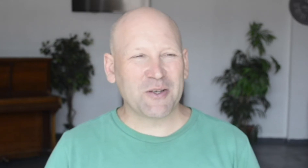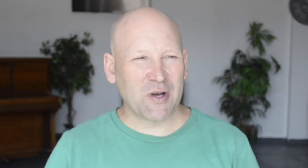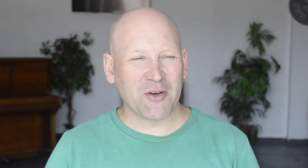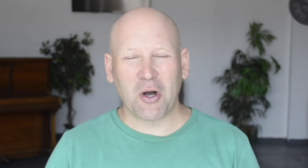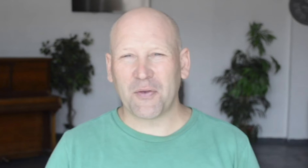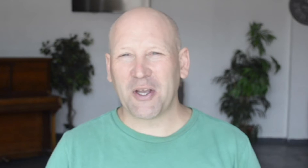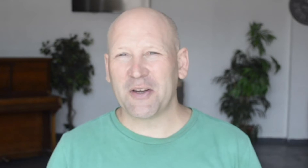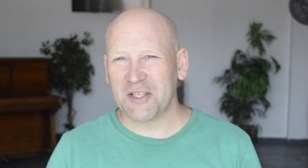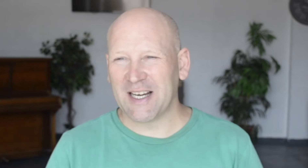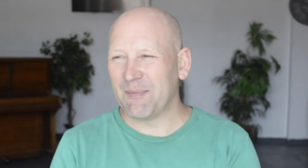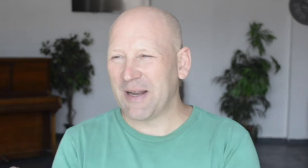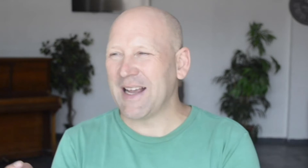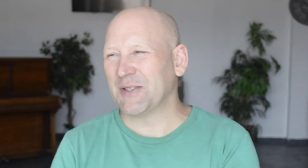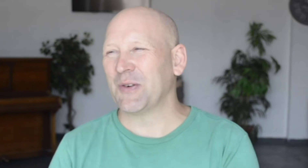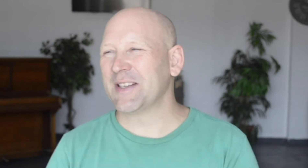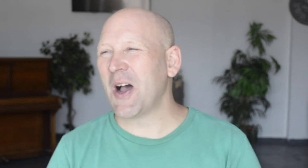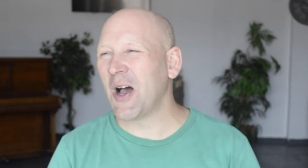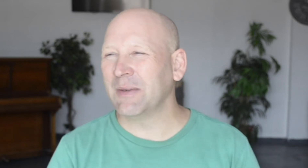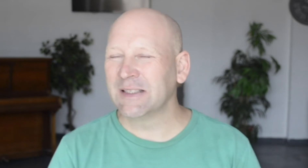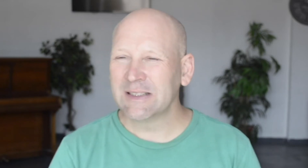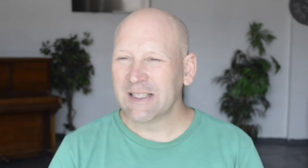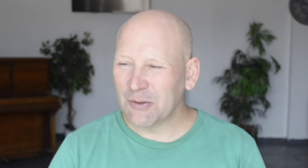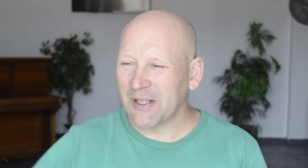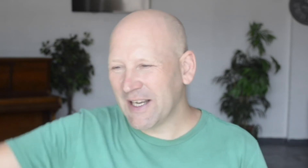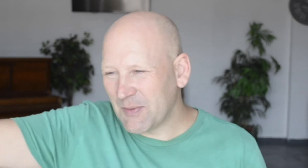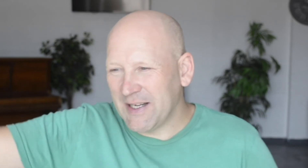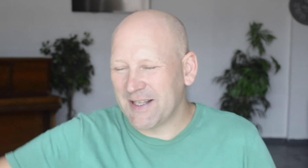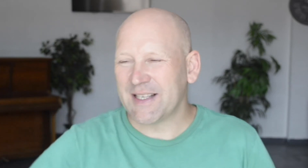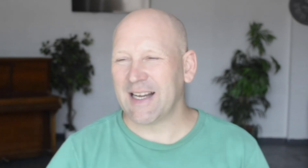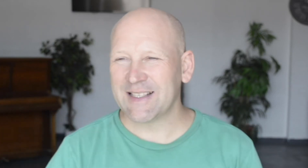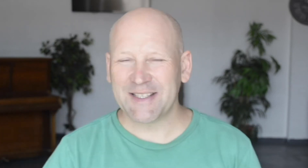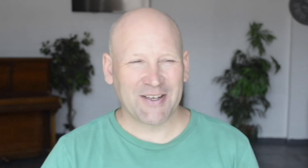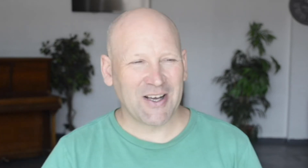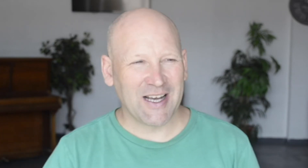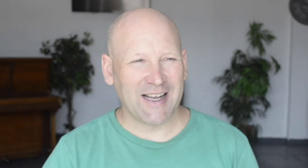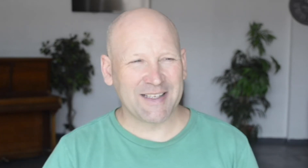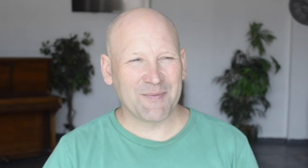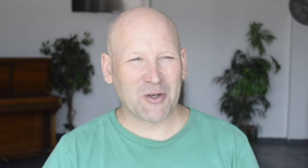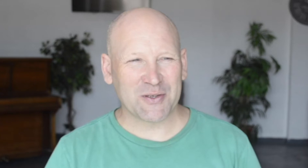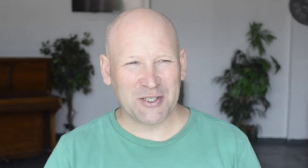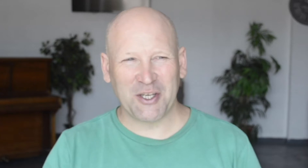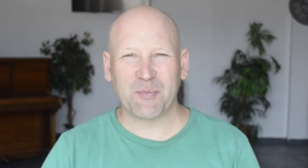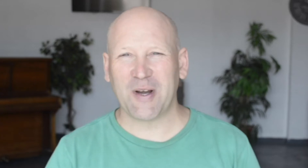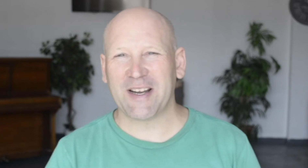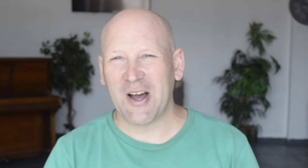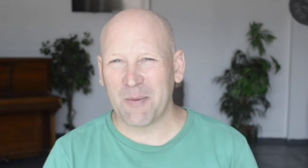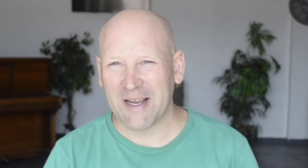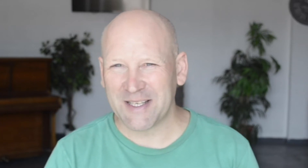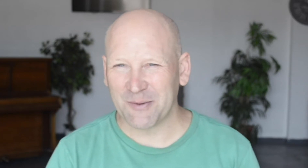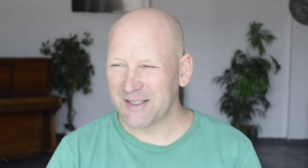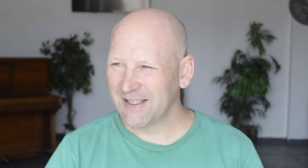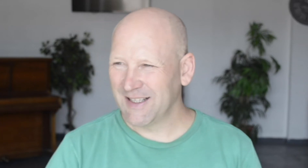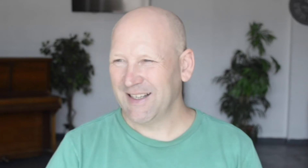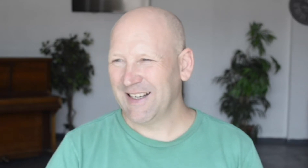and the coach driver got off the coach and he had a plaster on his arm, and all the kids went into the sailing center, and God said, you need to pray that arm